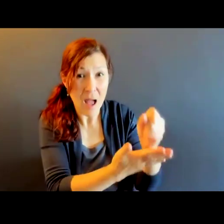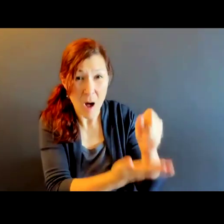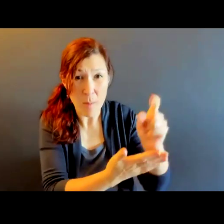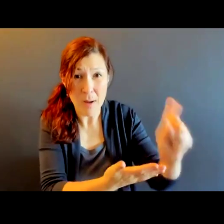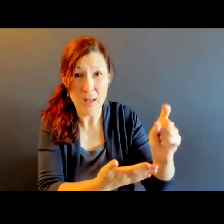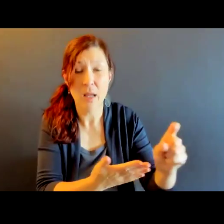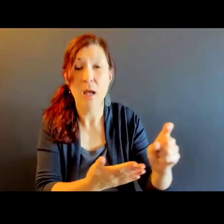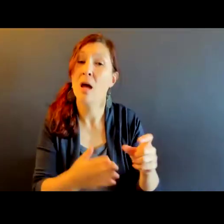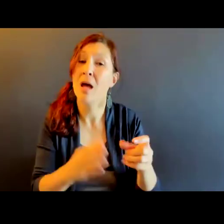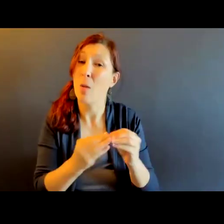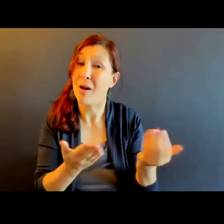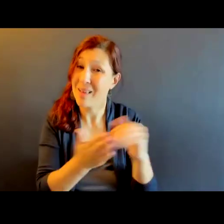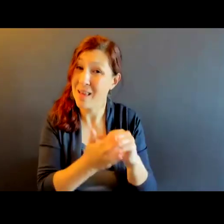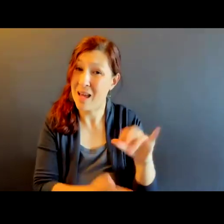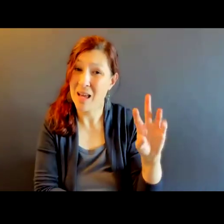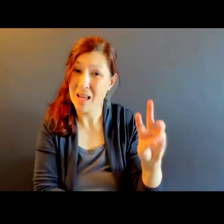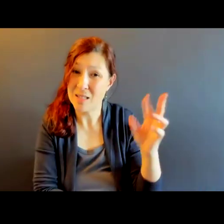reached